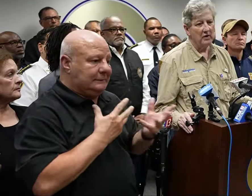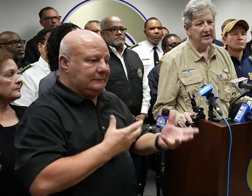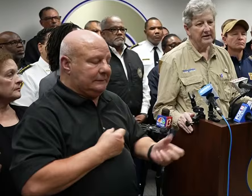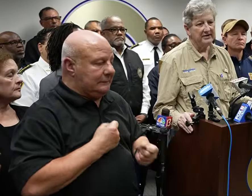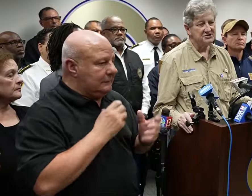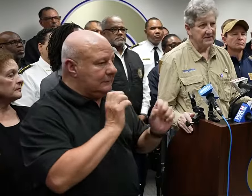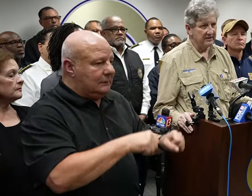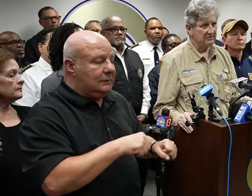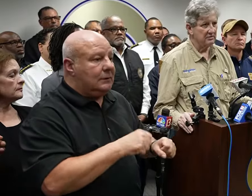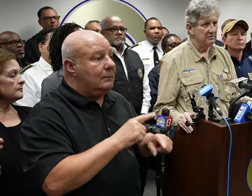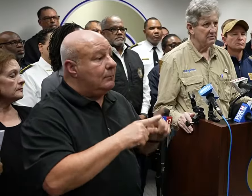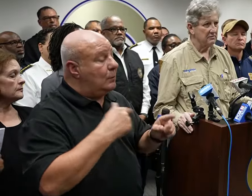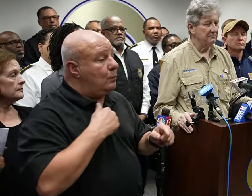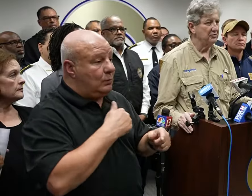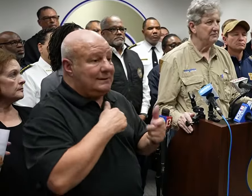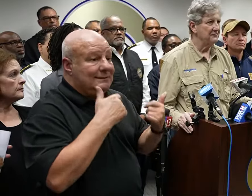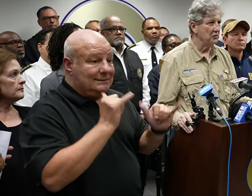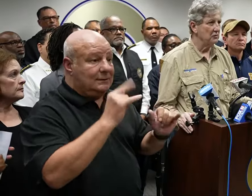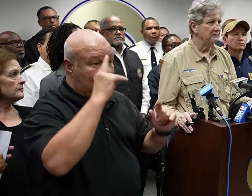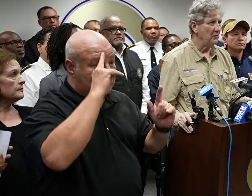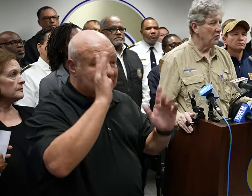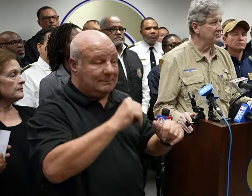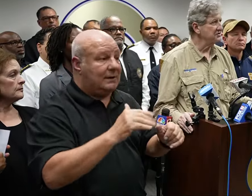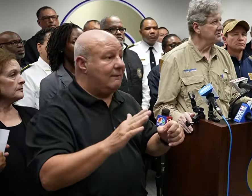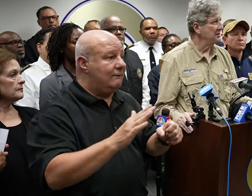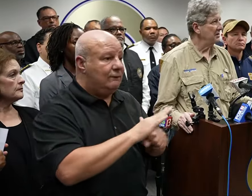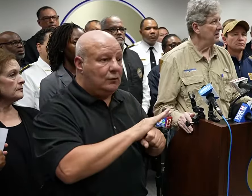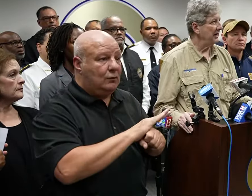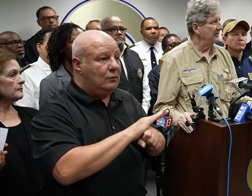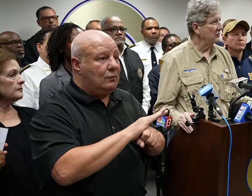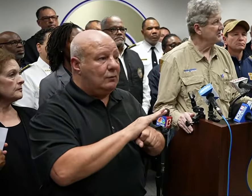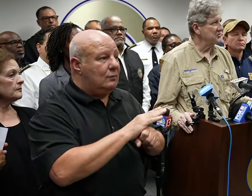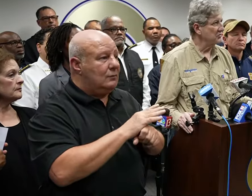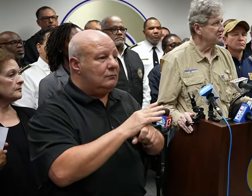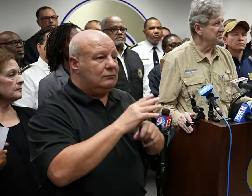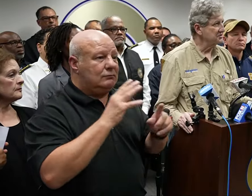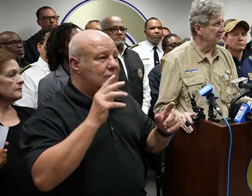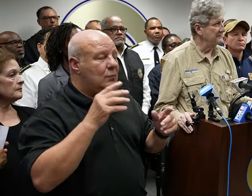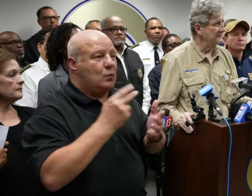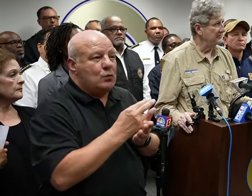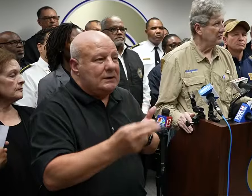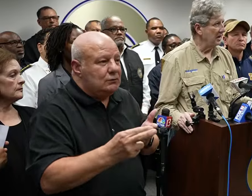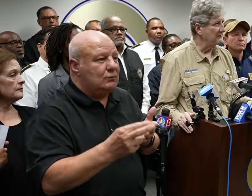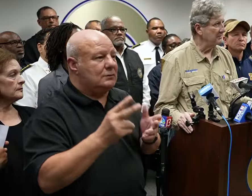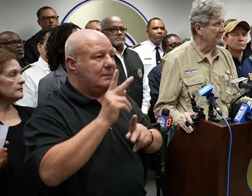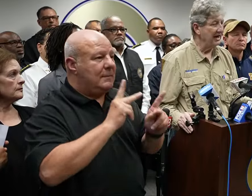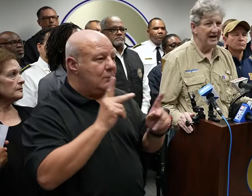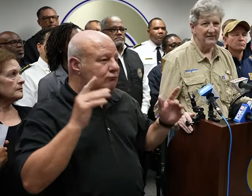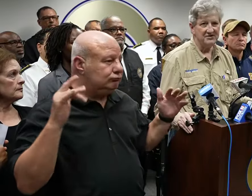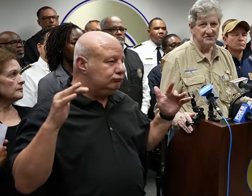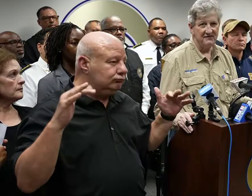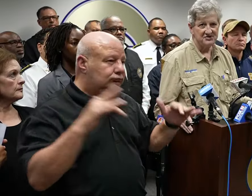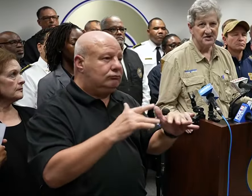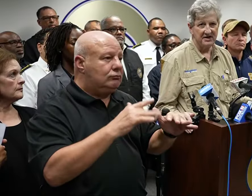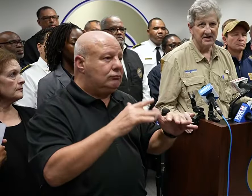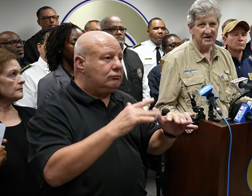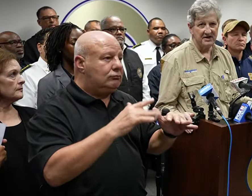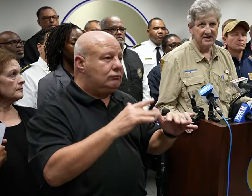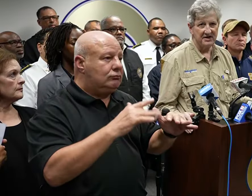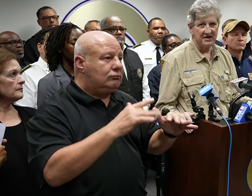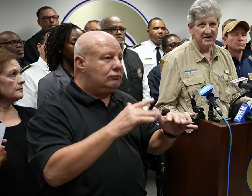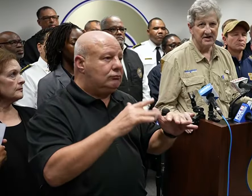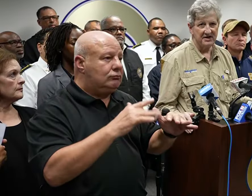that we expect to put the full force and resources of the federal government behind this investigation.